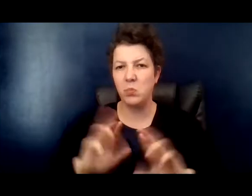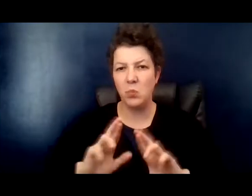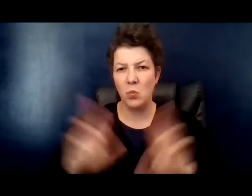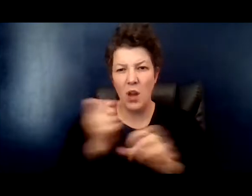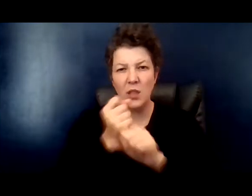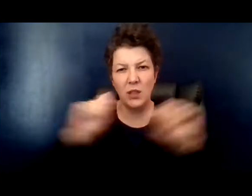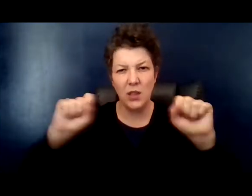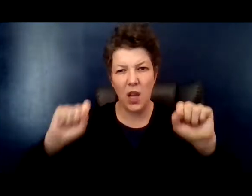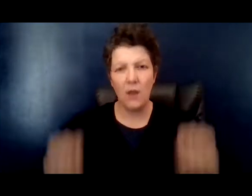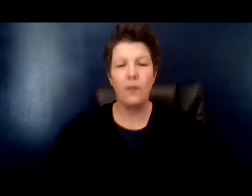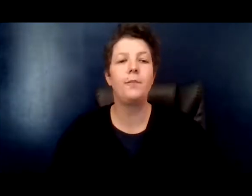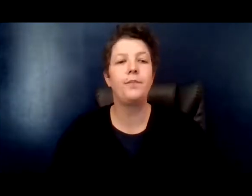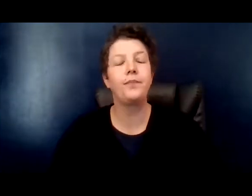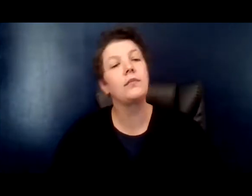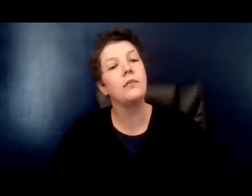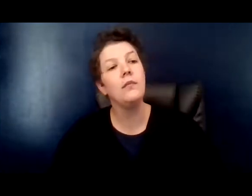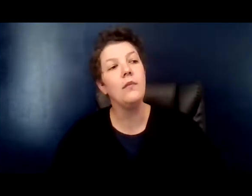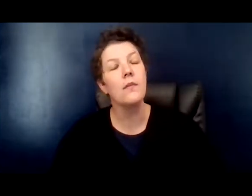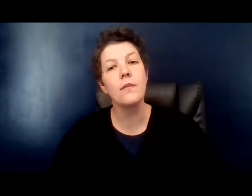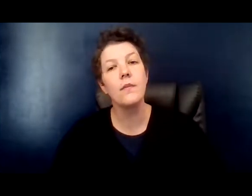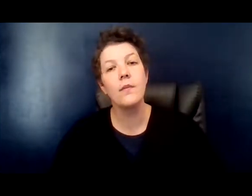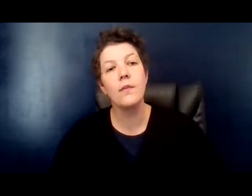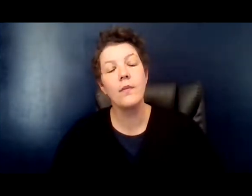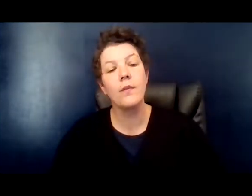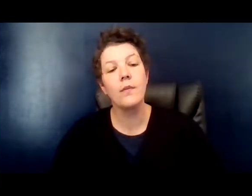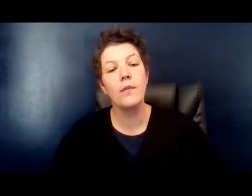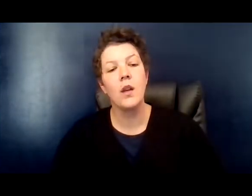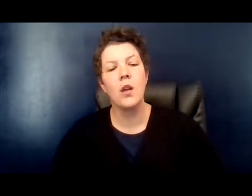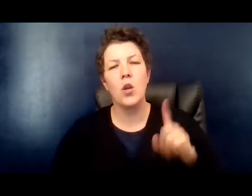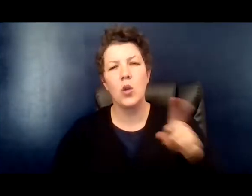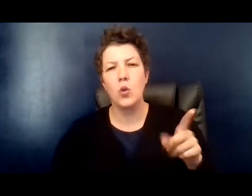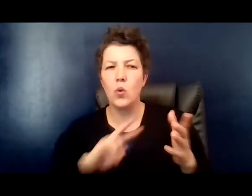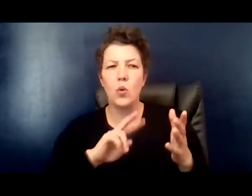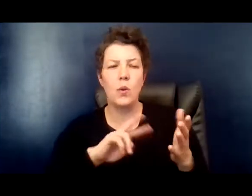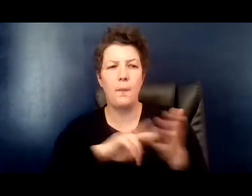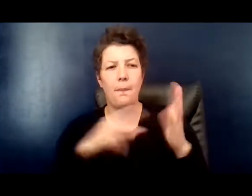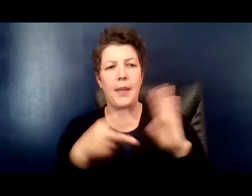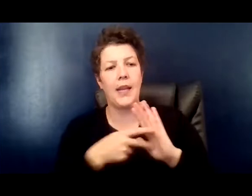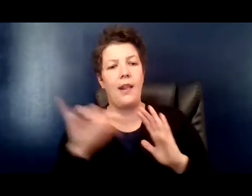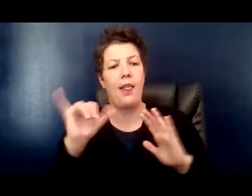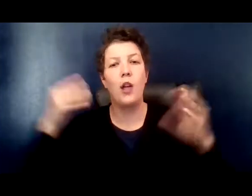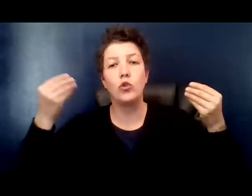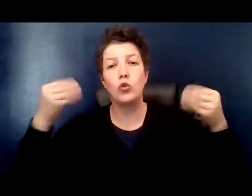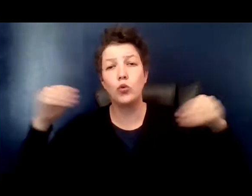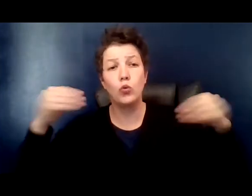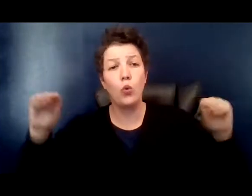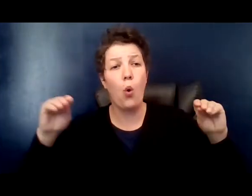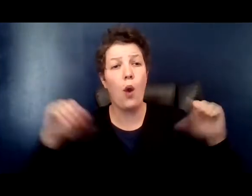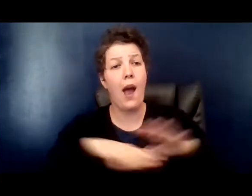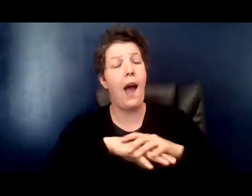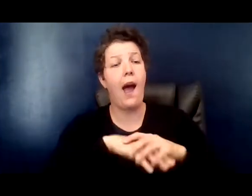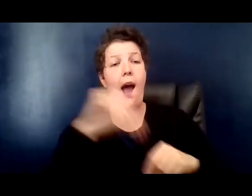What would you say, you're saying it's safe for a restaurant or retail outside of the city limits to reopen, but